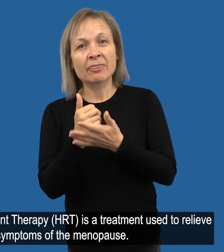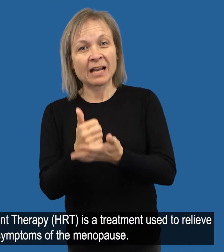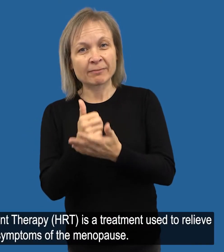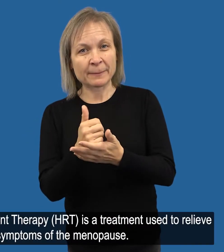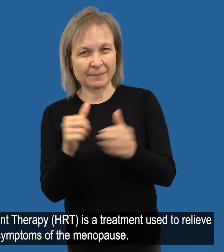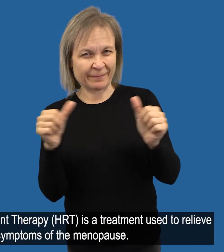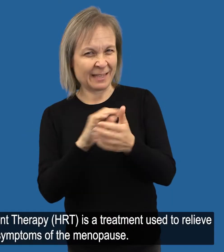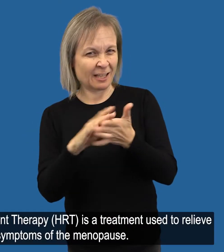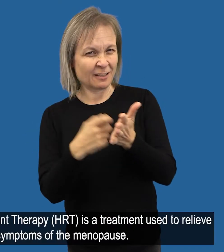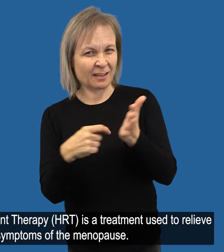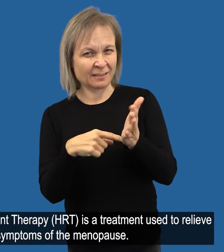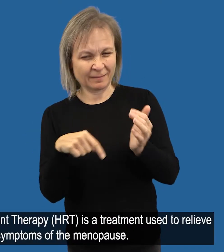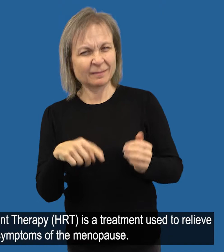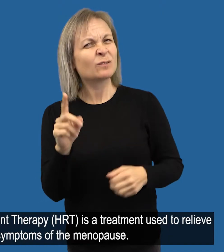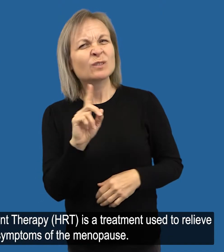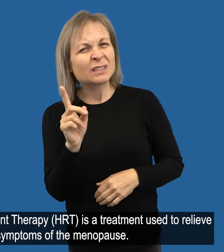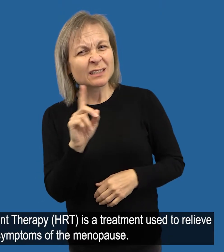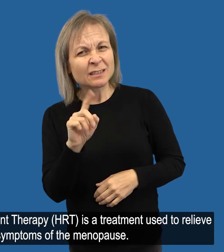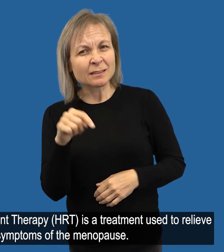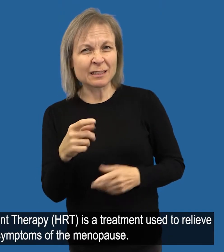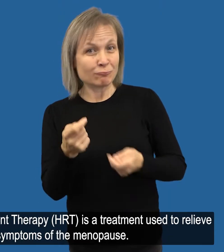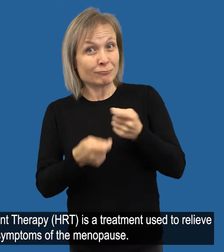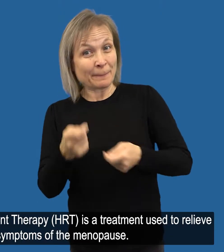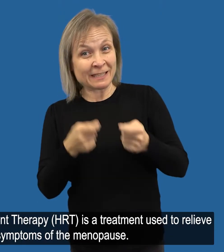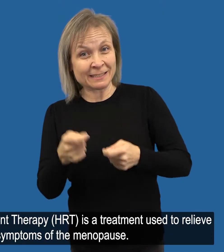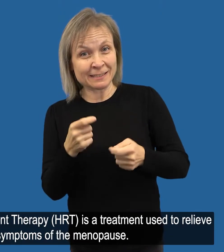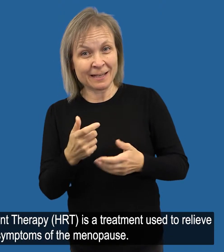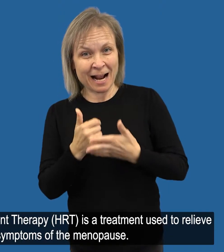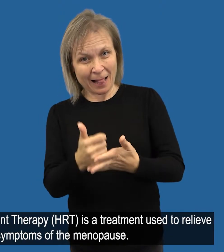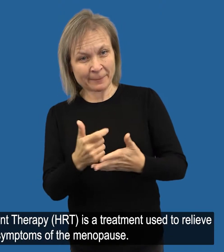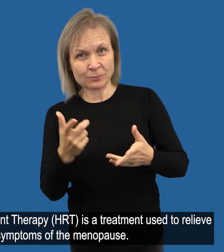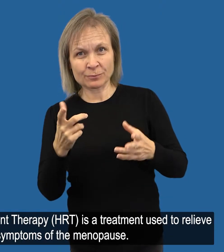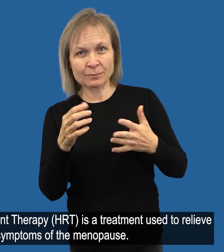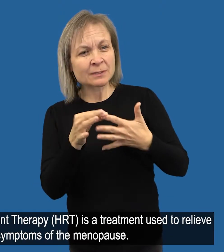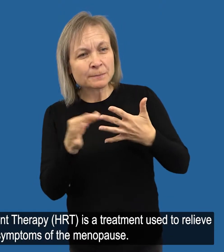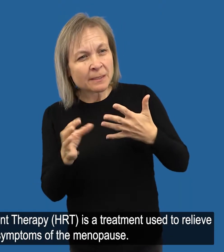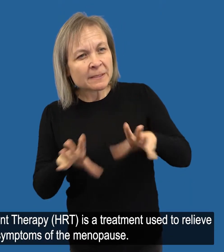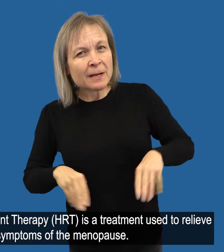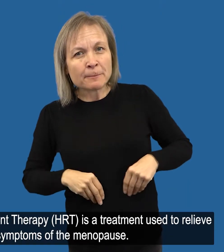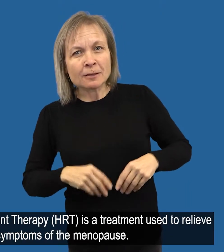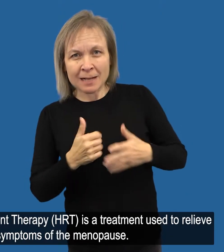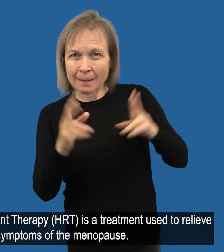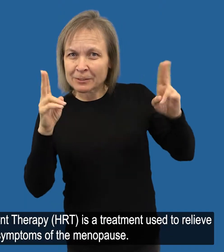Hormone replacement therapy, HRT, is a treatment used to relieve symptoms of the menopause.